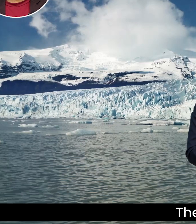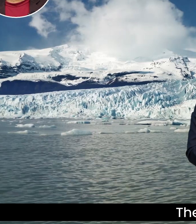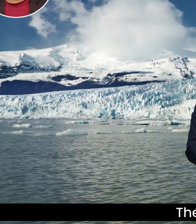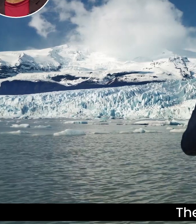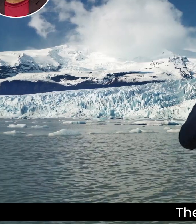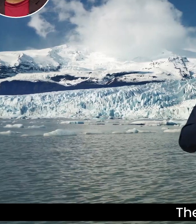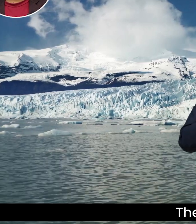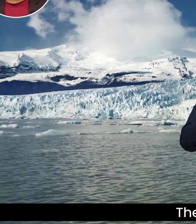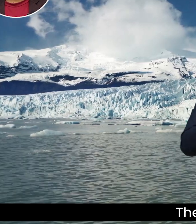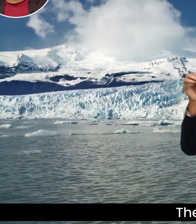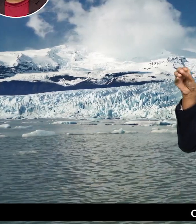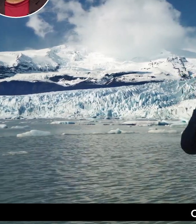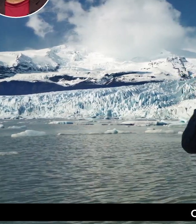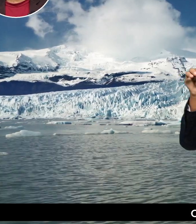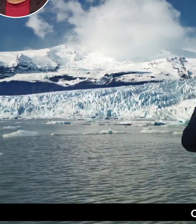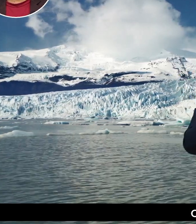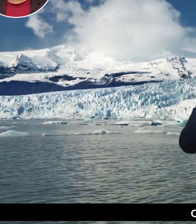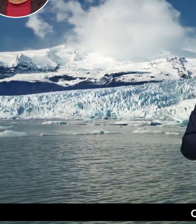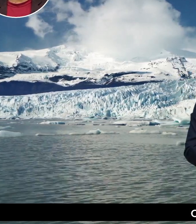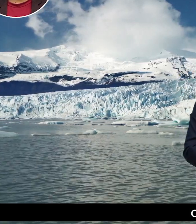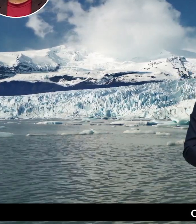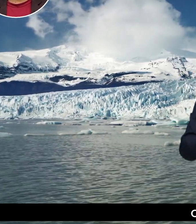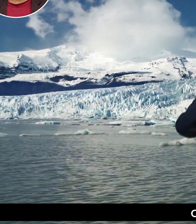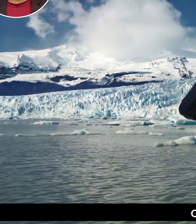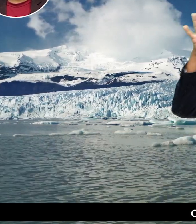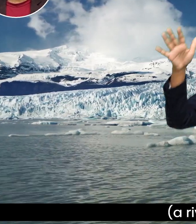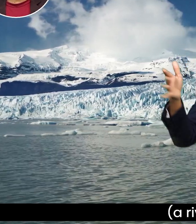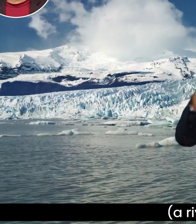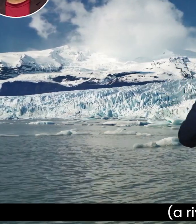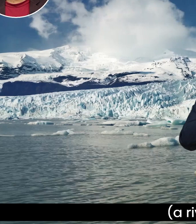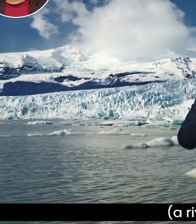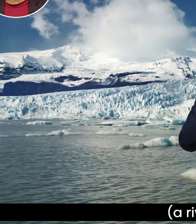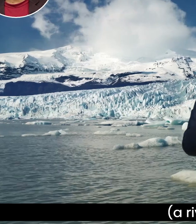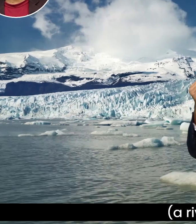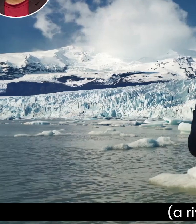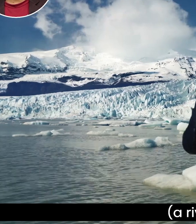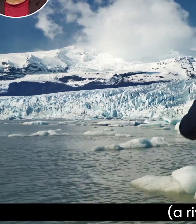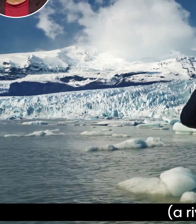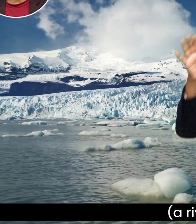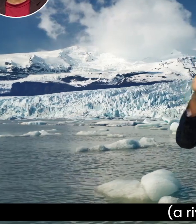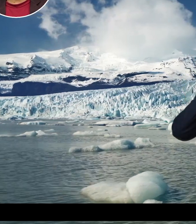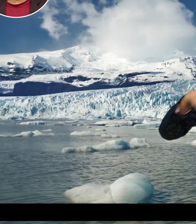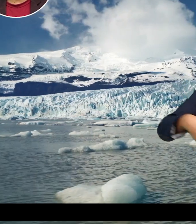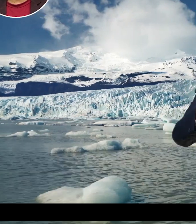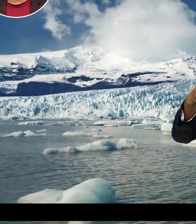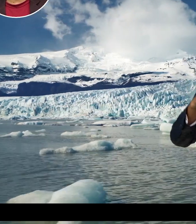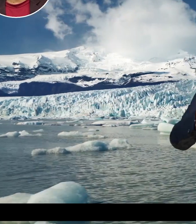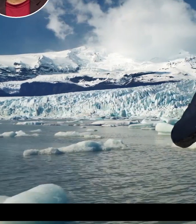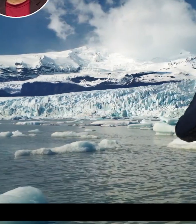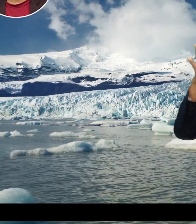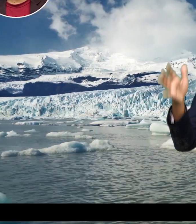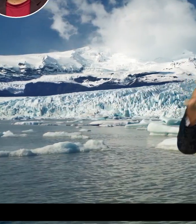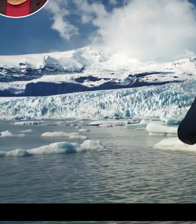The slow movement of a mass of ice, a river of ice, is called a